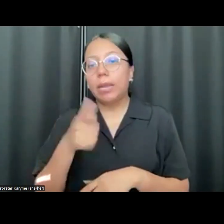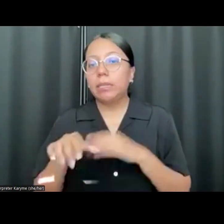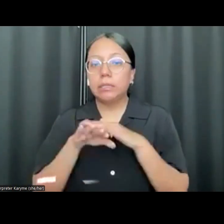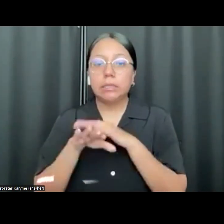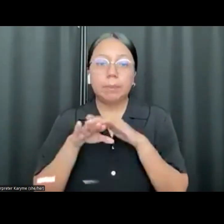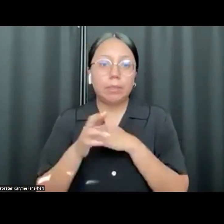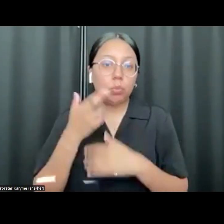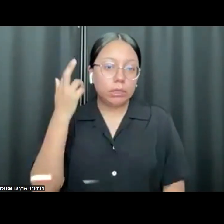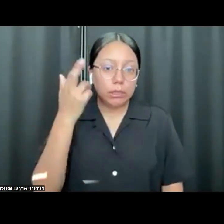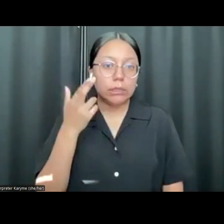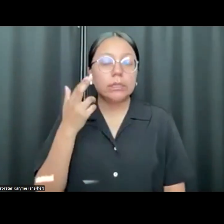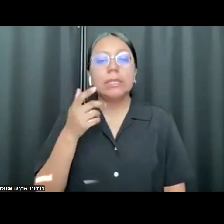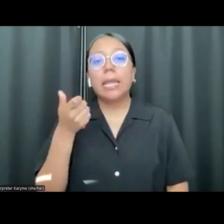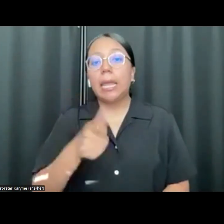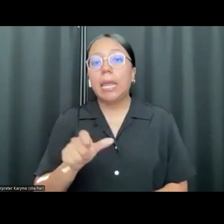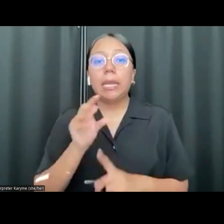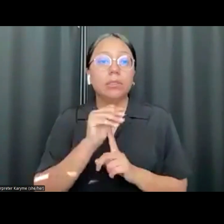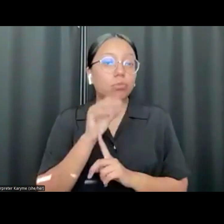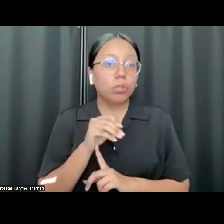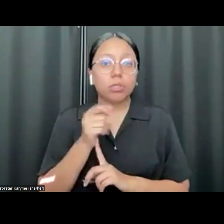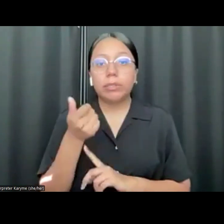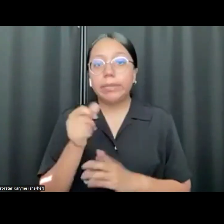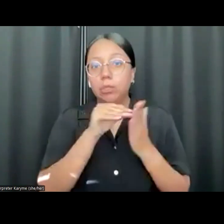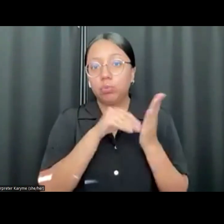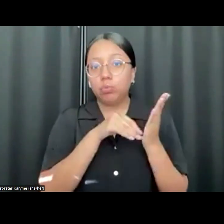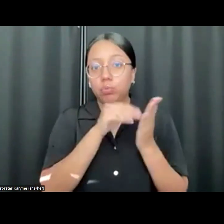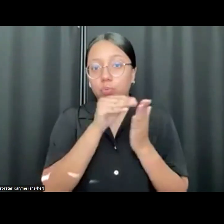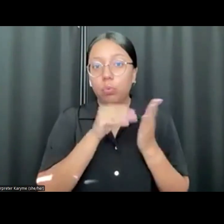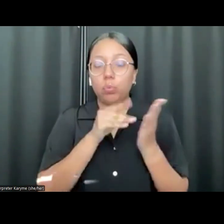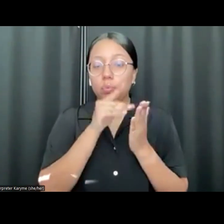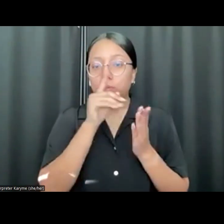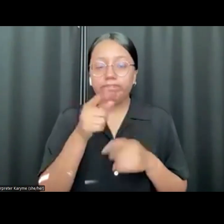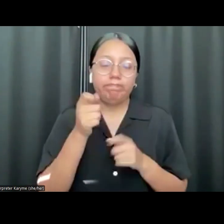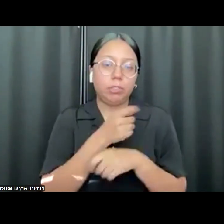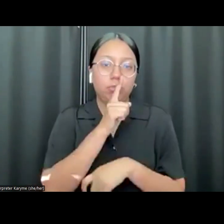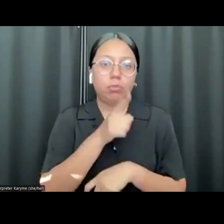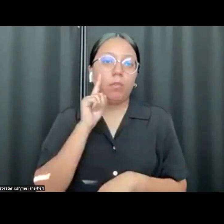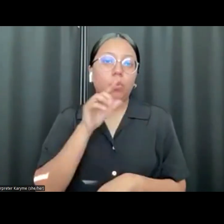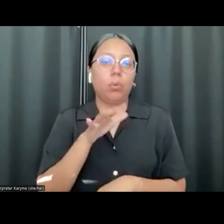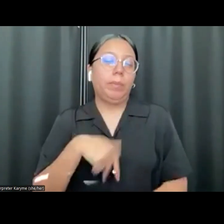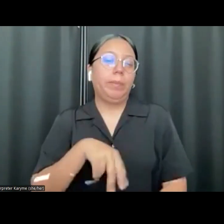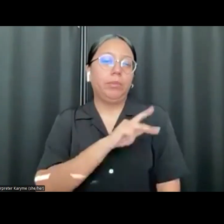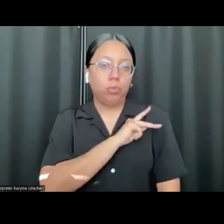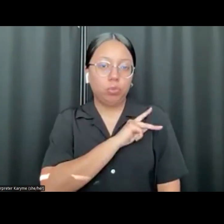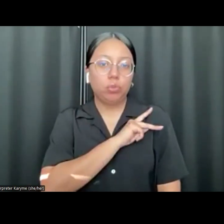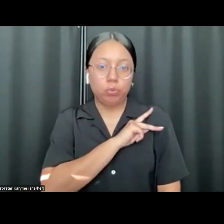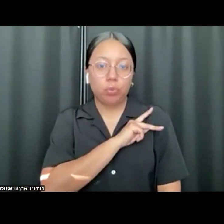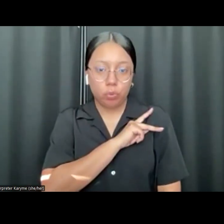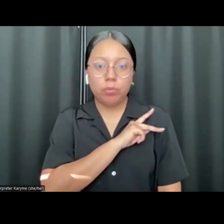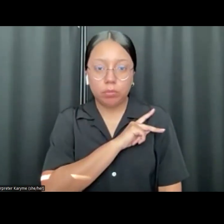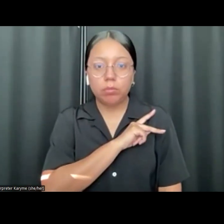other recorded materials be used for your personal learning and educational purposes only. In seeking to